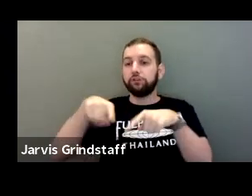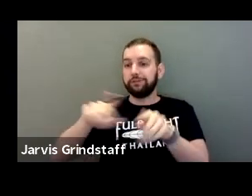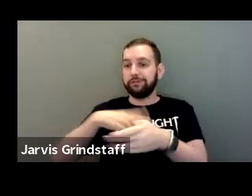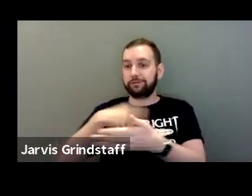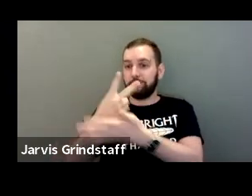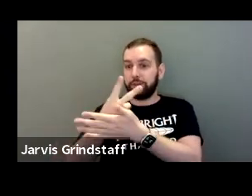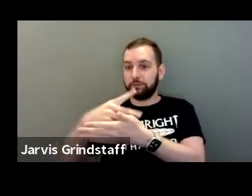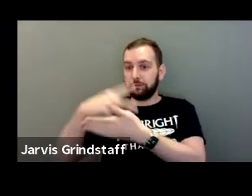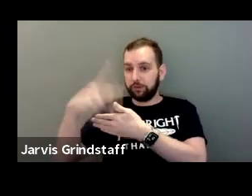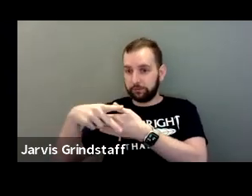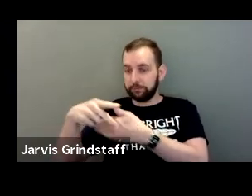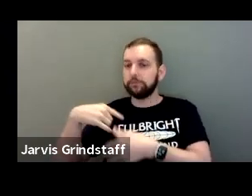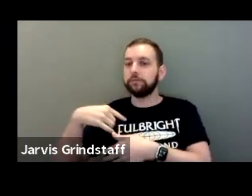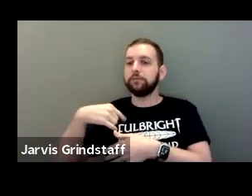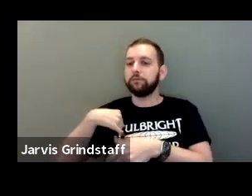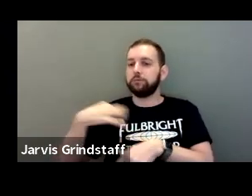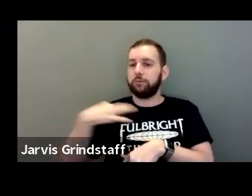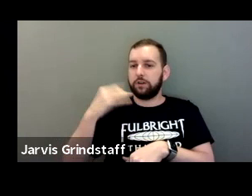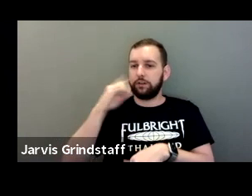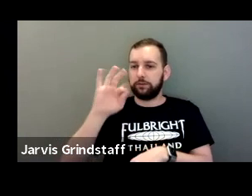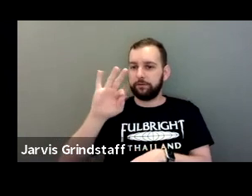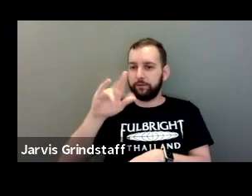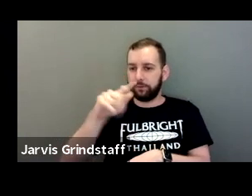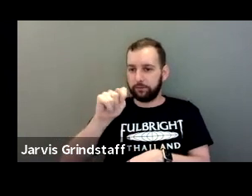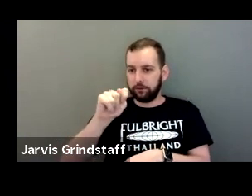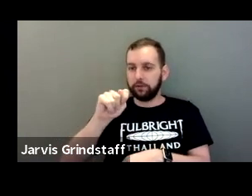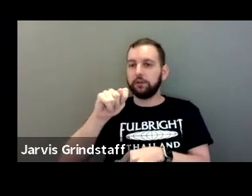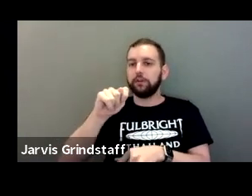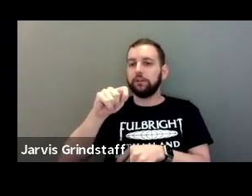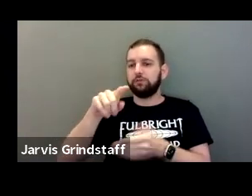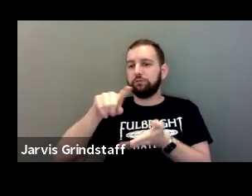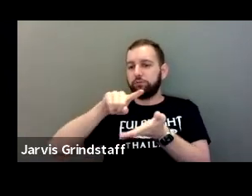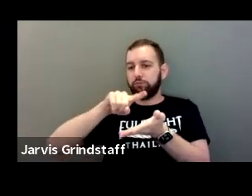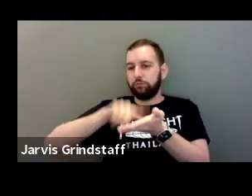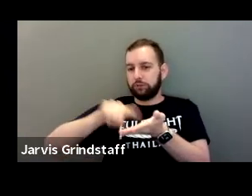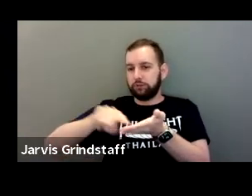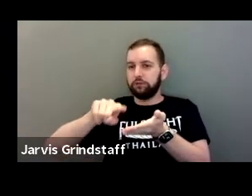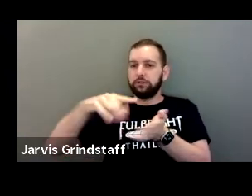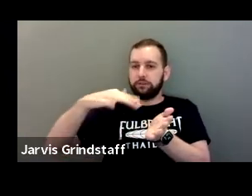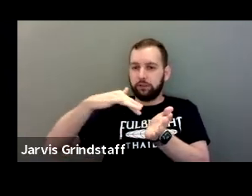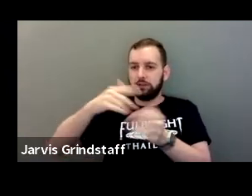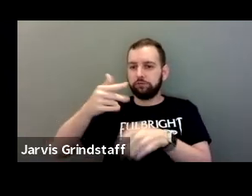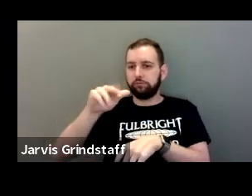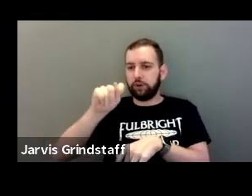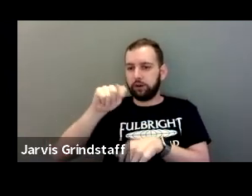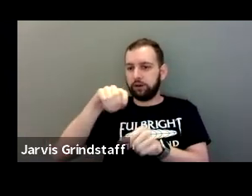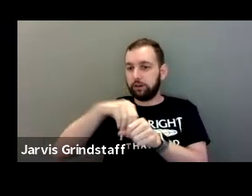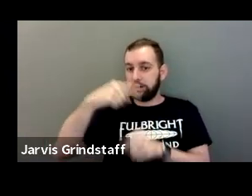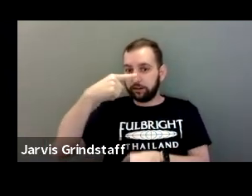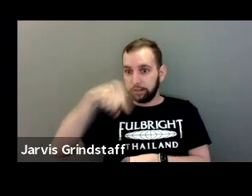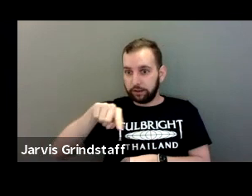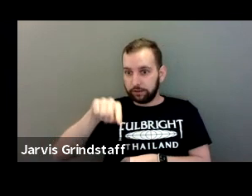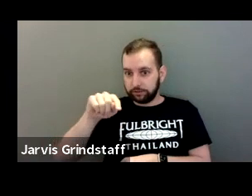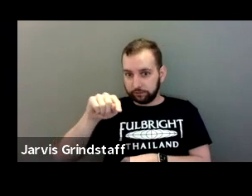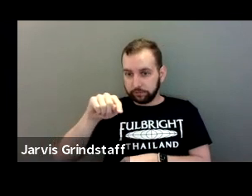master's in public administration. During my graduate program, I applied for a Fulbright scholarship, a research